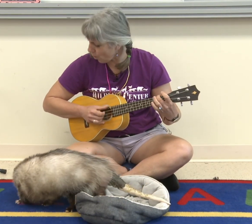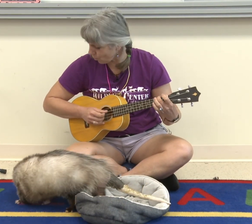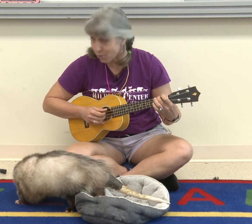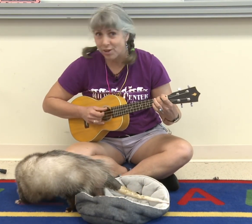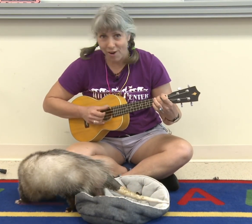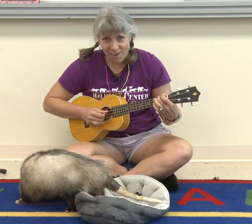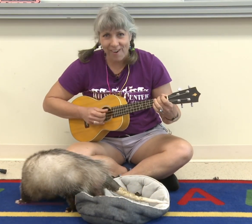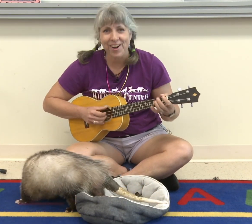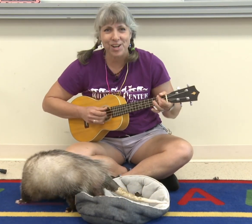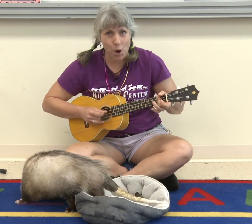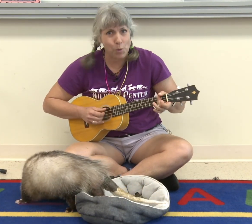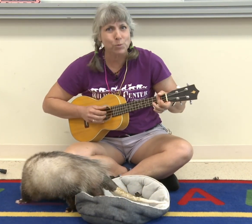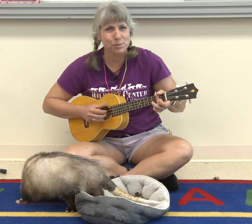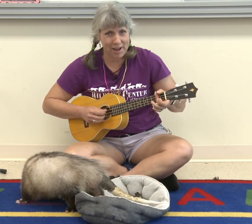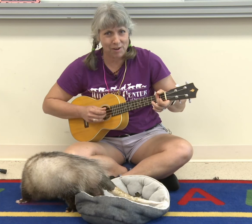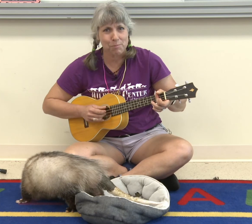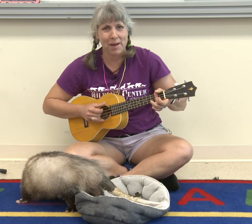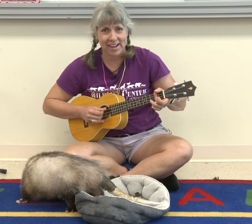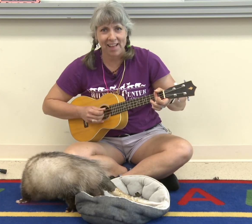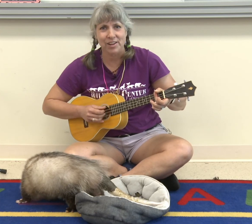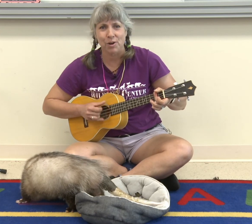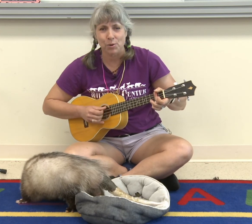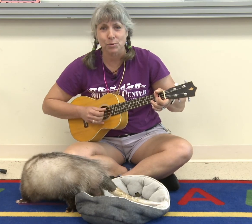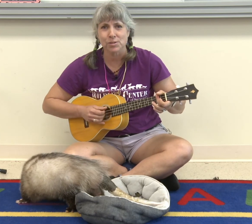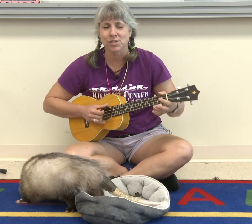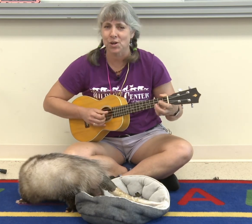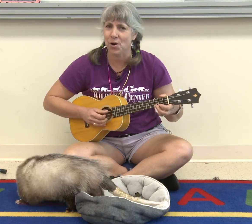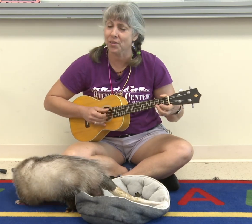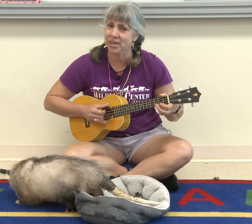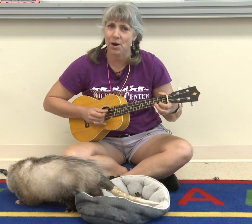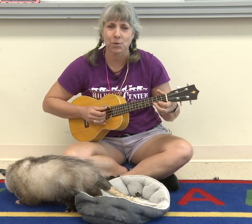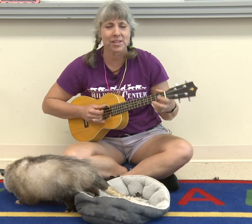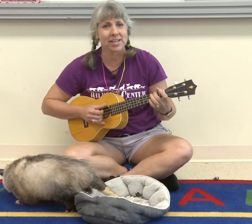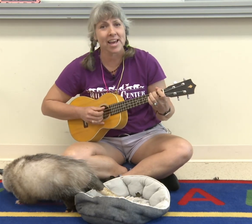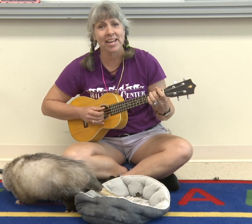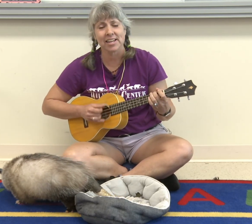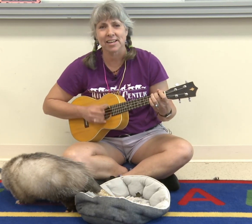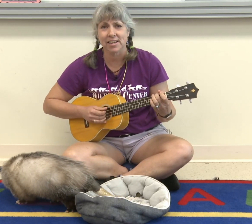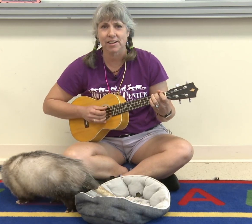follow your nose-bound back alley roads. You're the only native